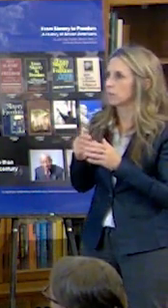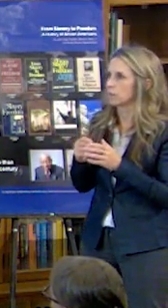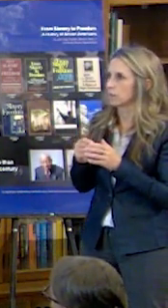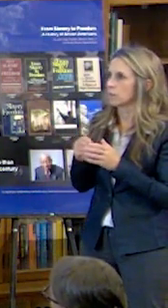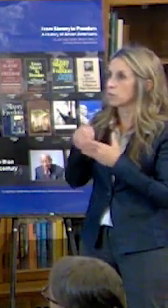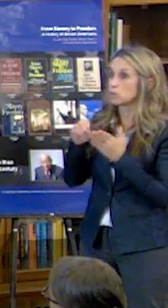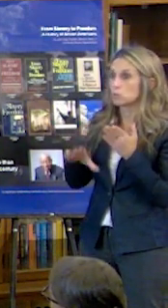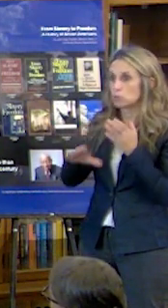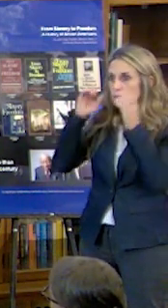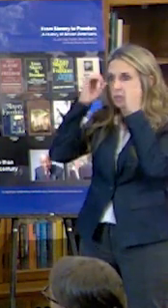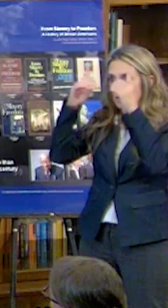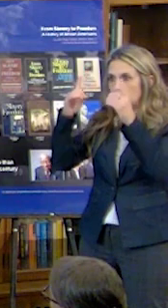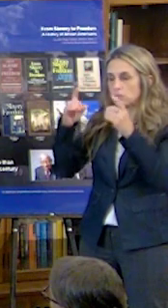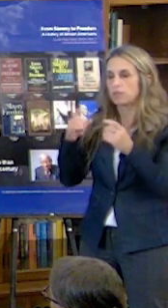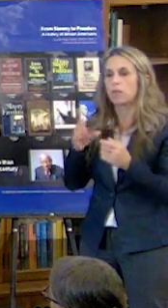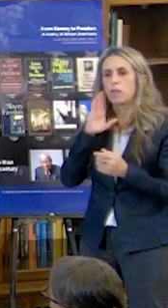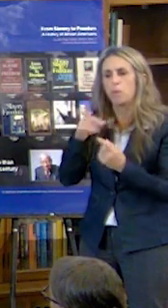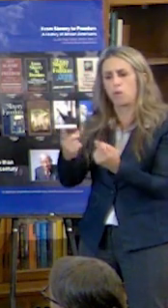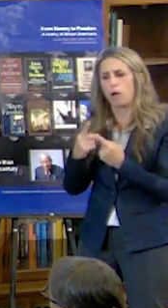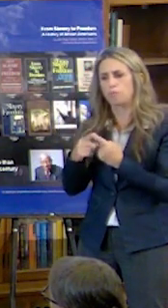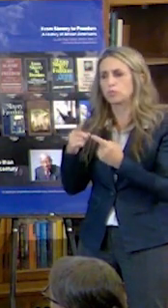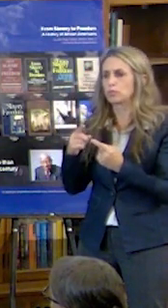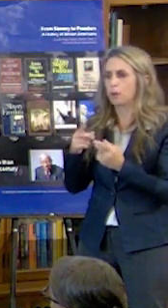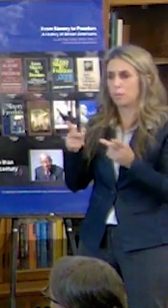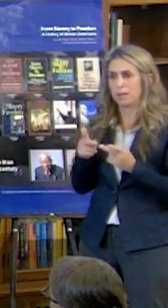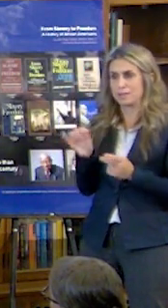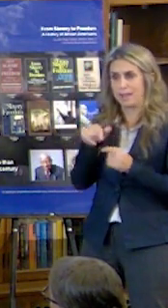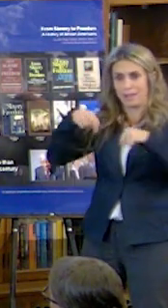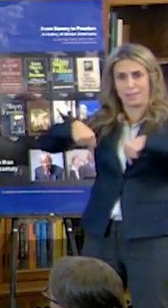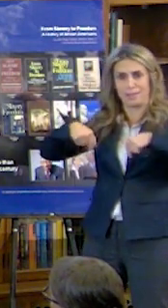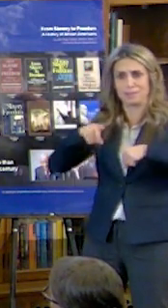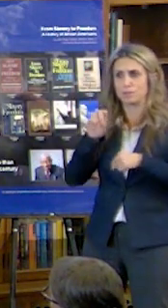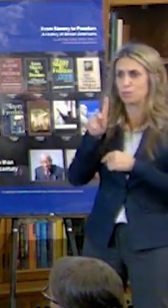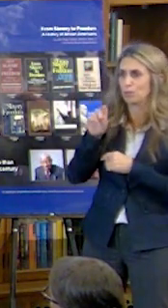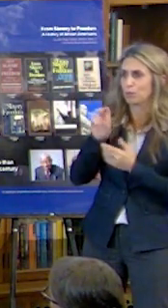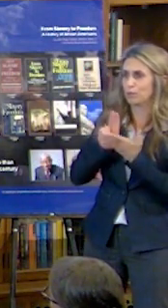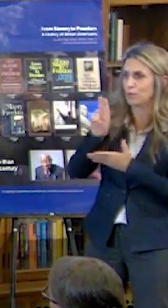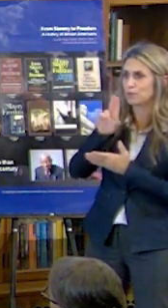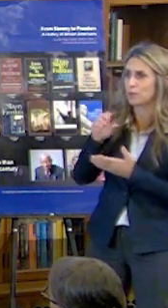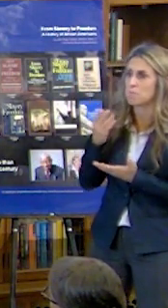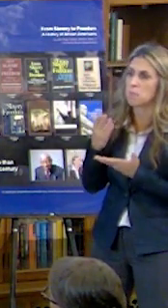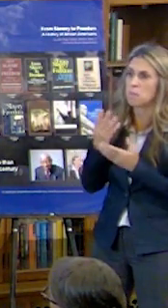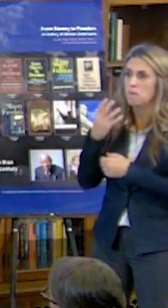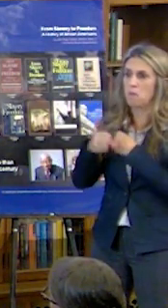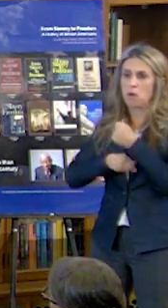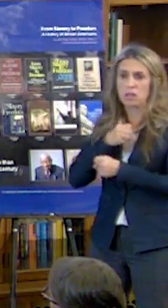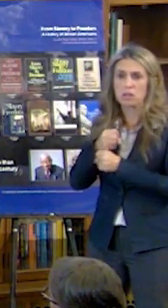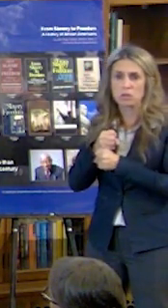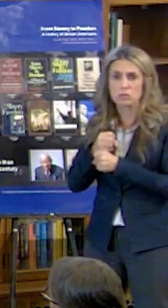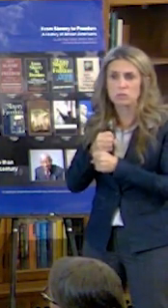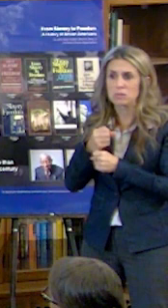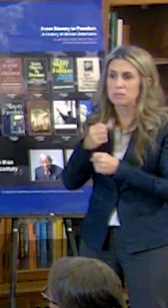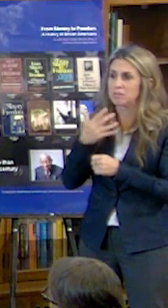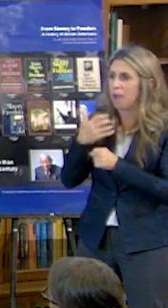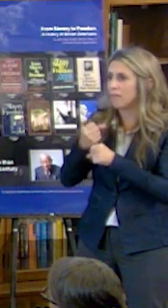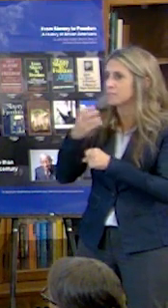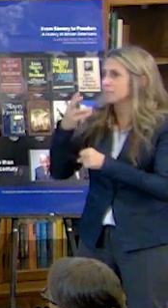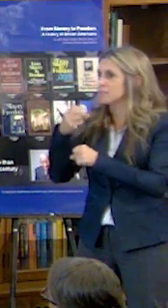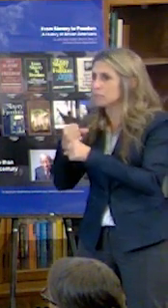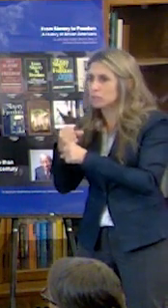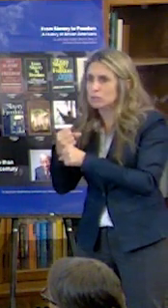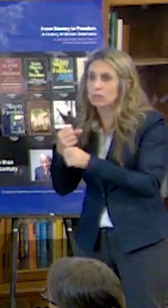the students education they come to a place like this for four years maybe stay for a little bit longer but have